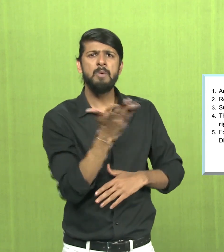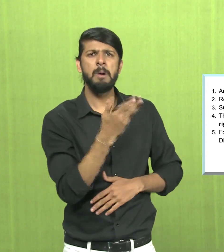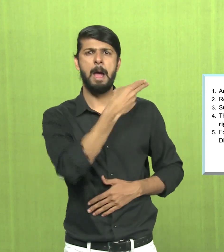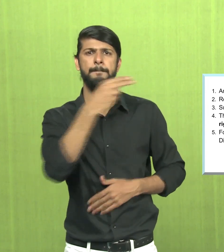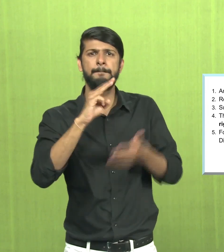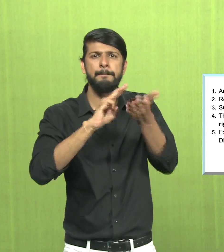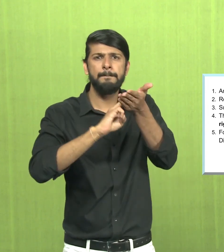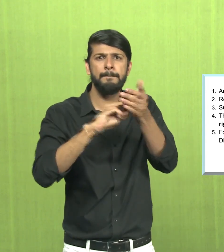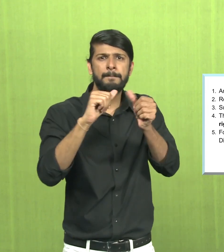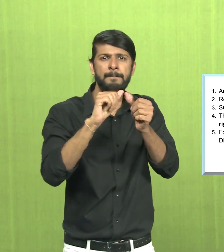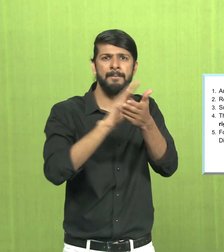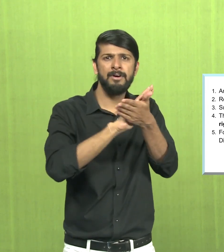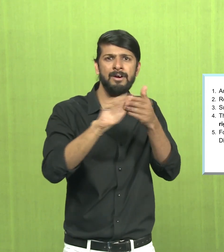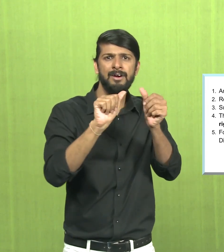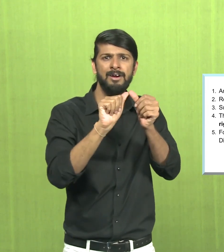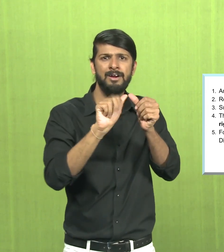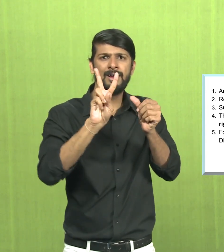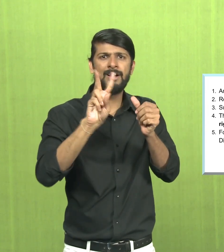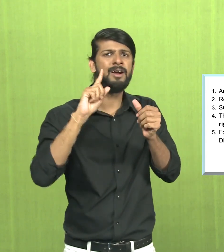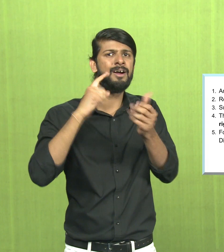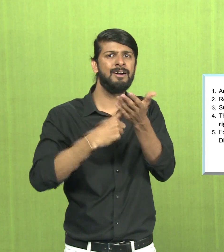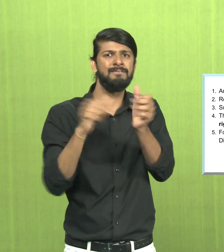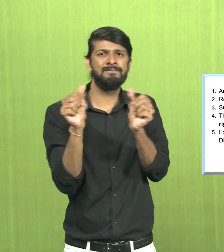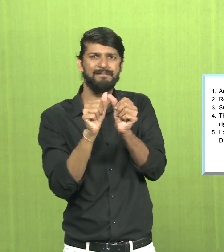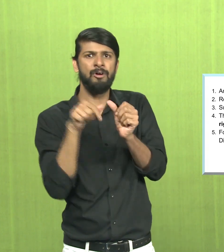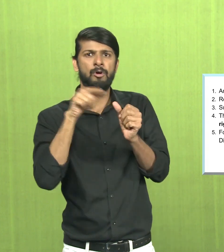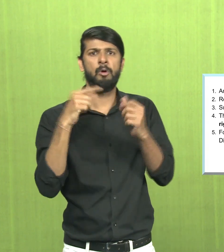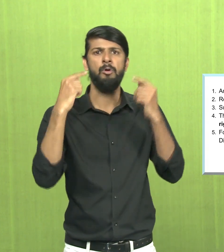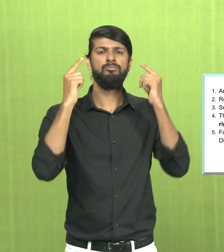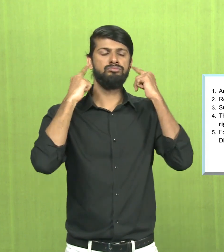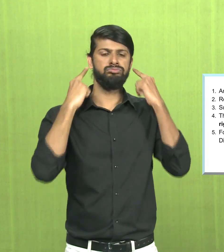This religion was founded by Mahavira